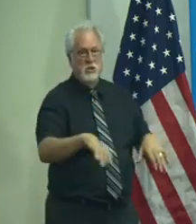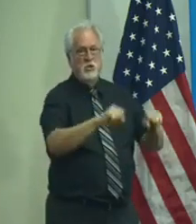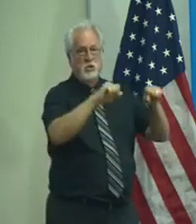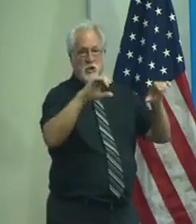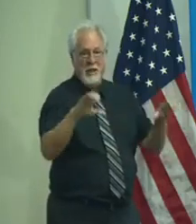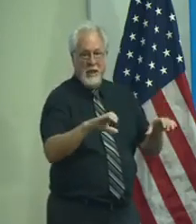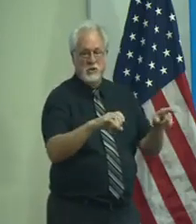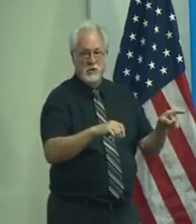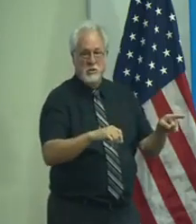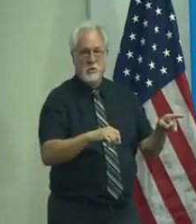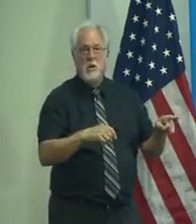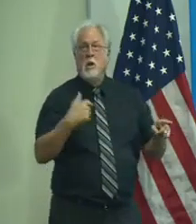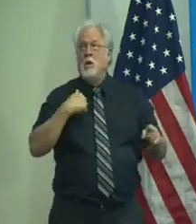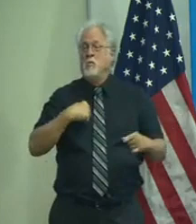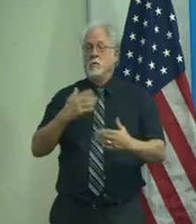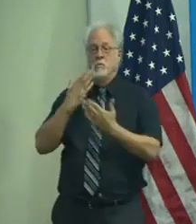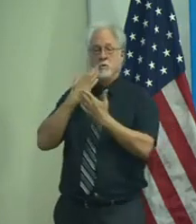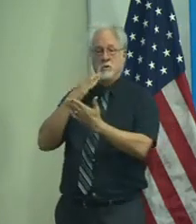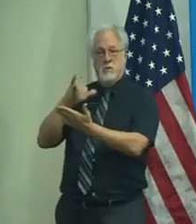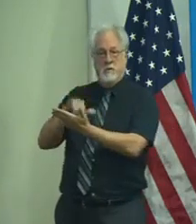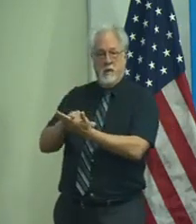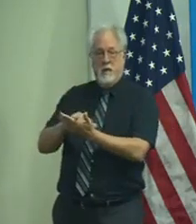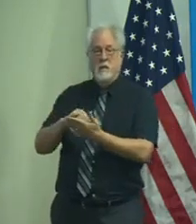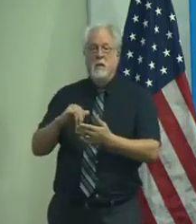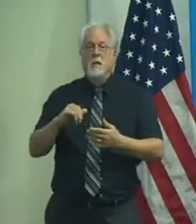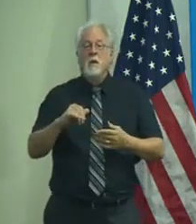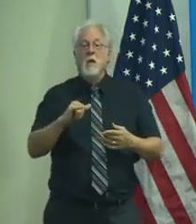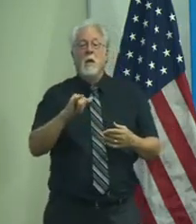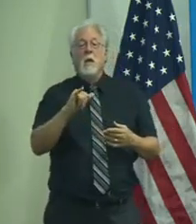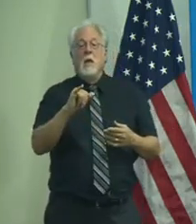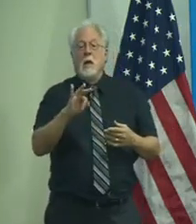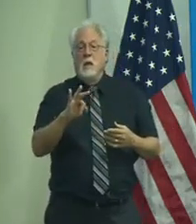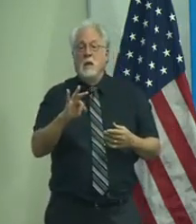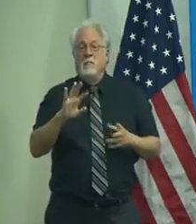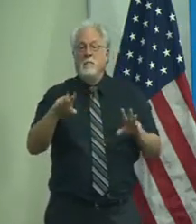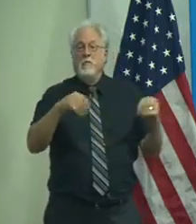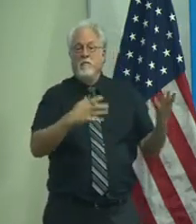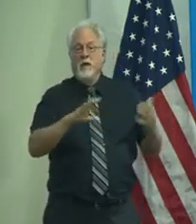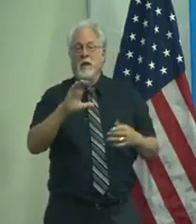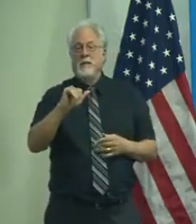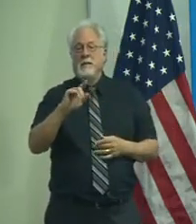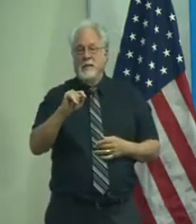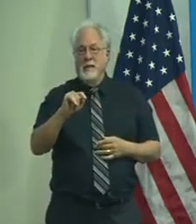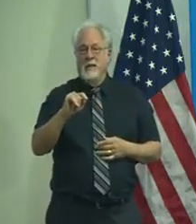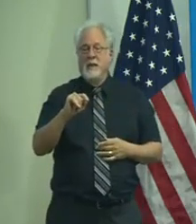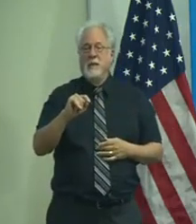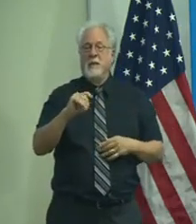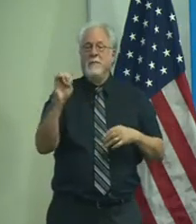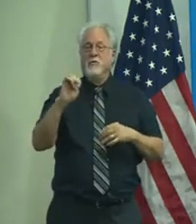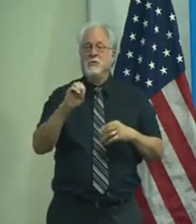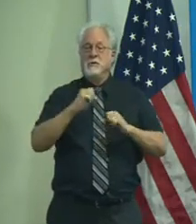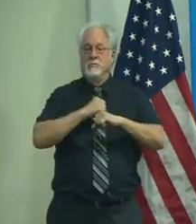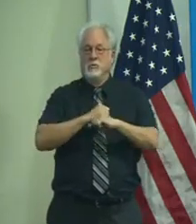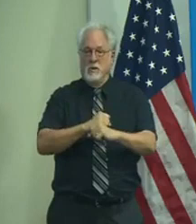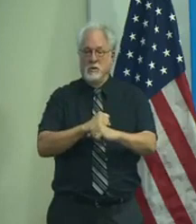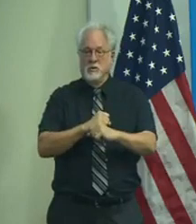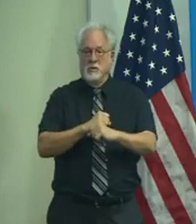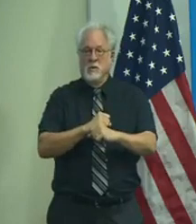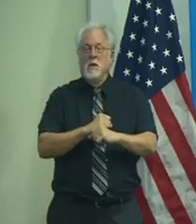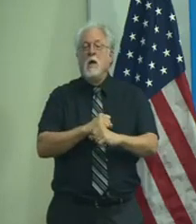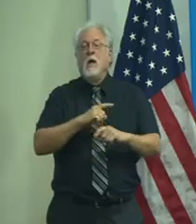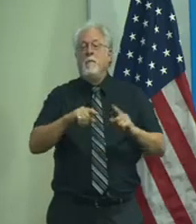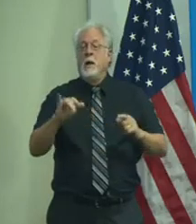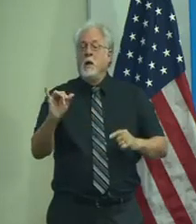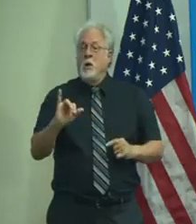that, and we are very appreciative of it. It provides Category B, emergency protective measures, but